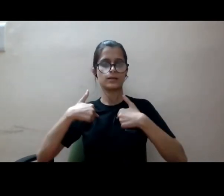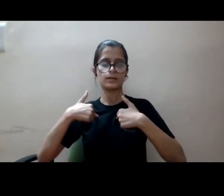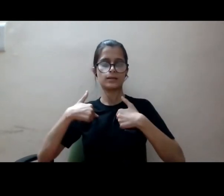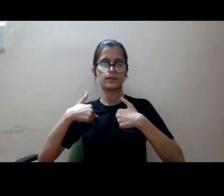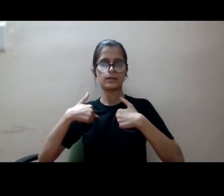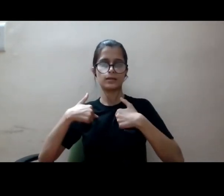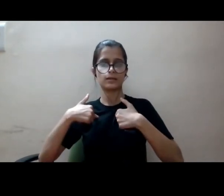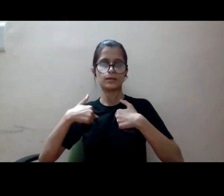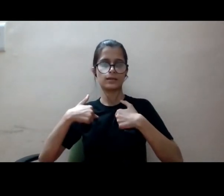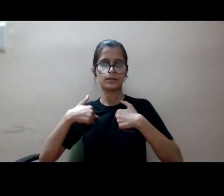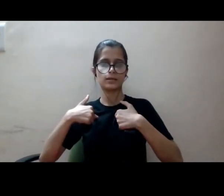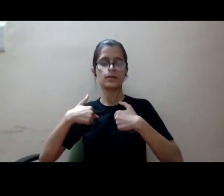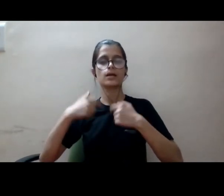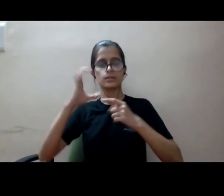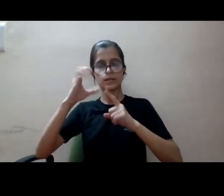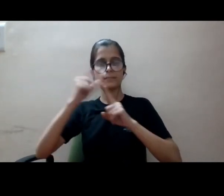So,